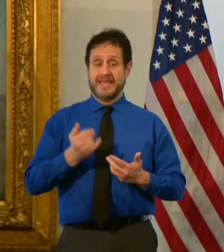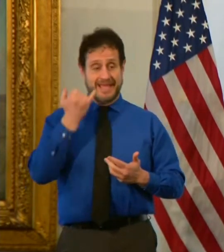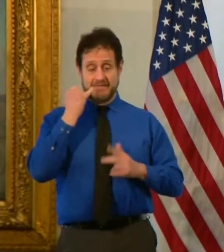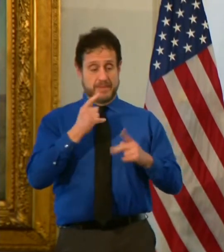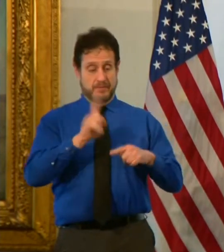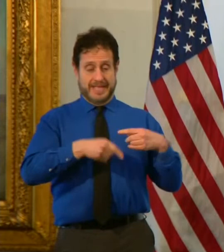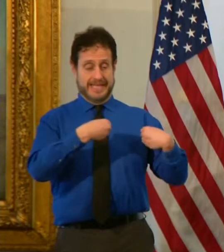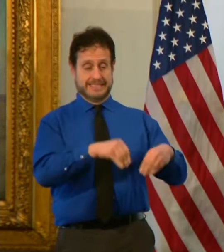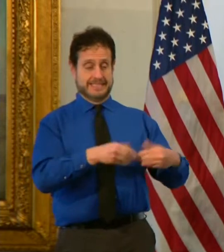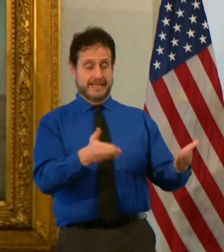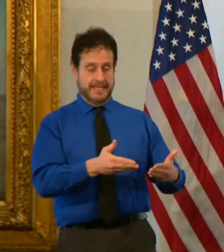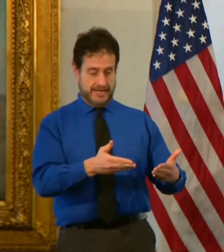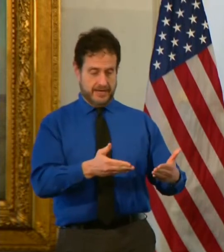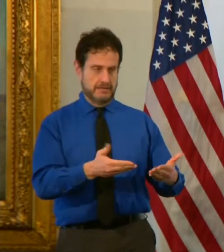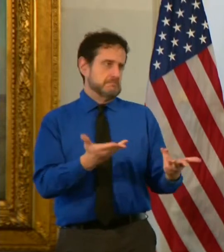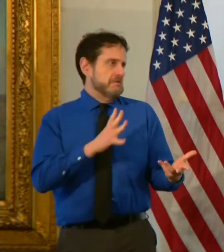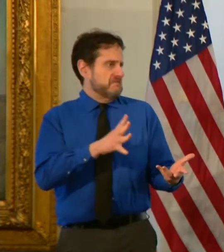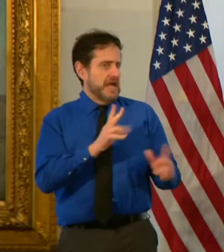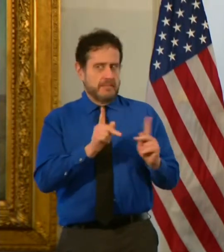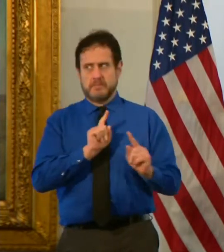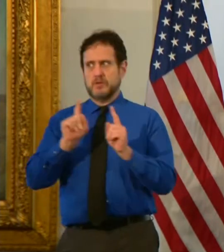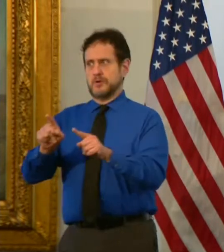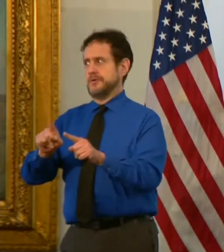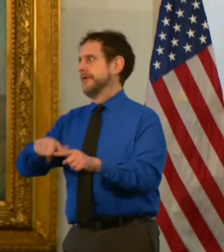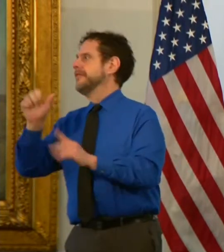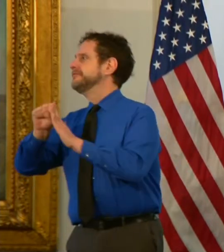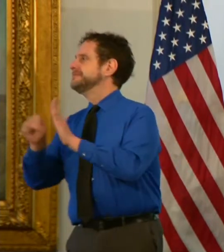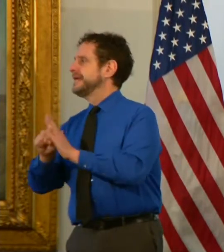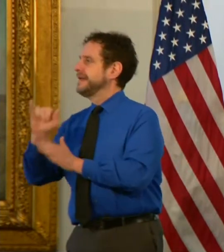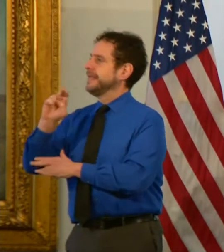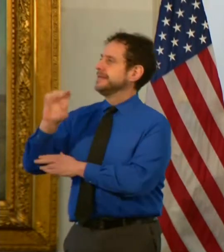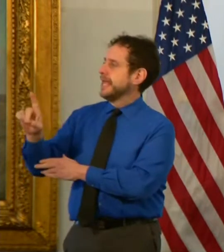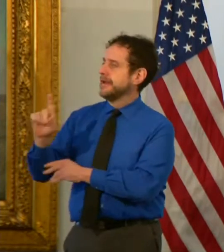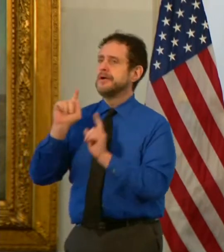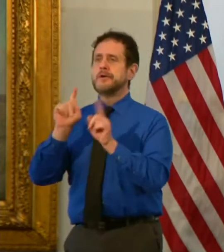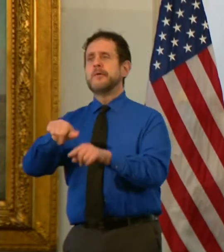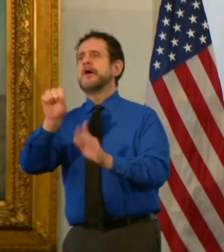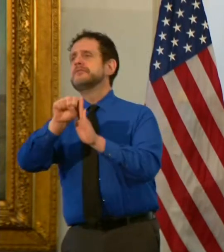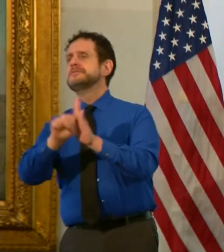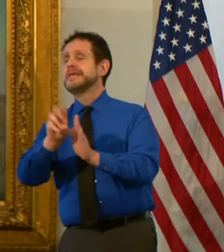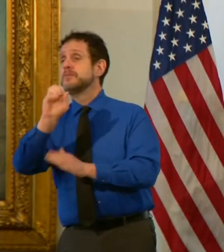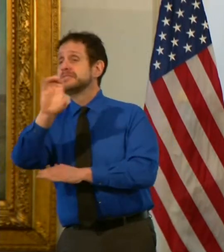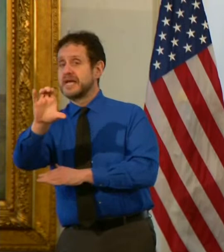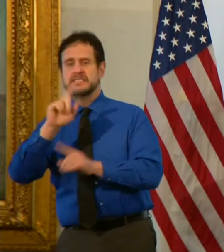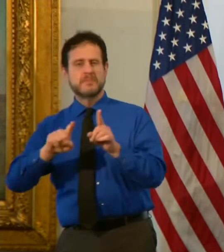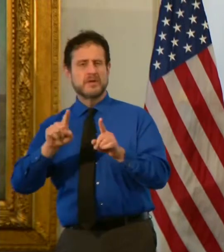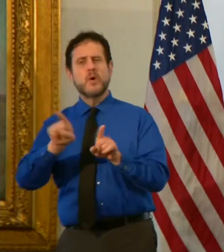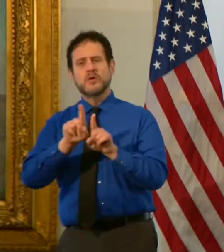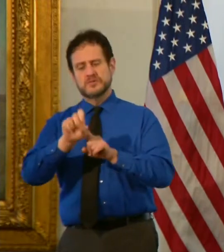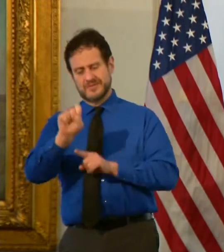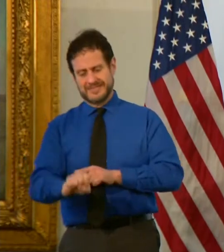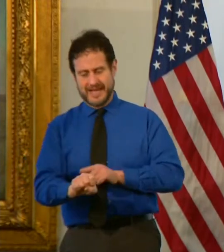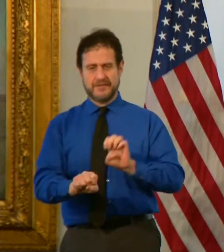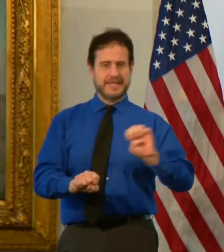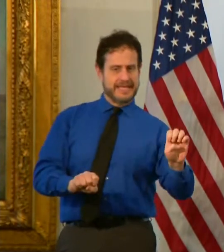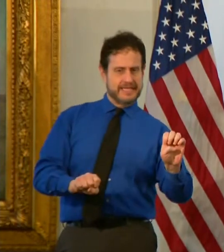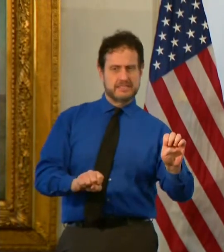that the guns are coming not just from Indiana or Wisconsin, but further down from the south and to the east.